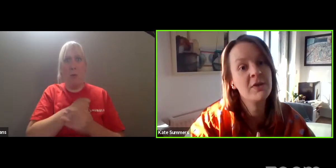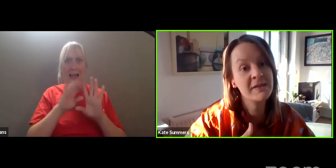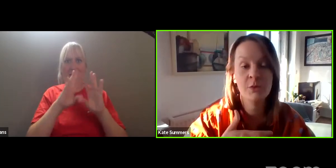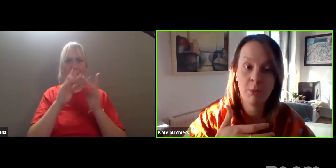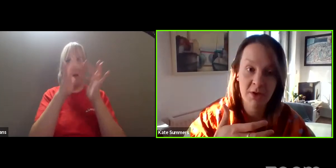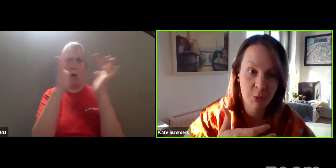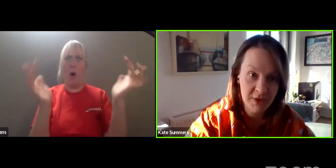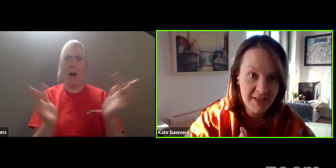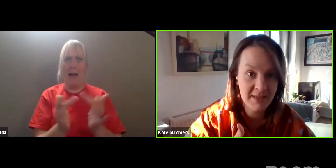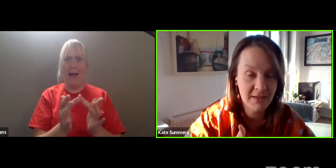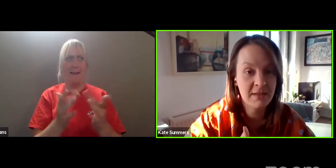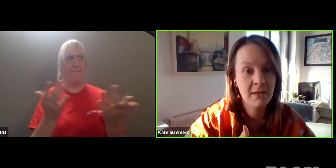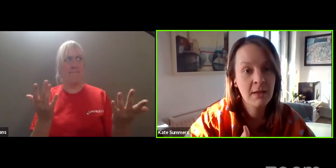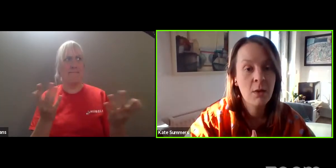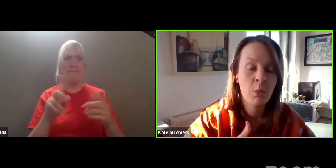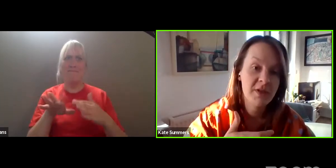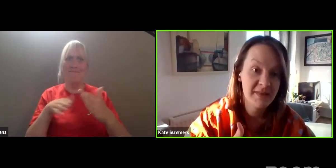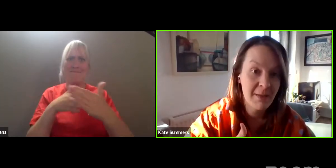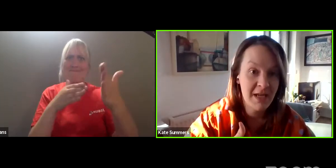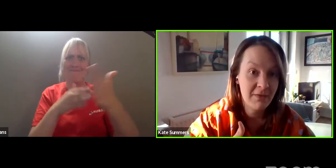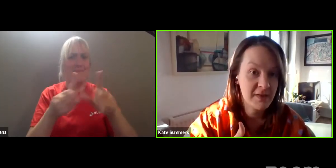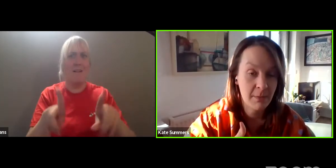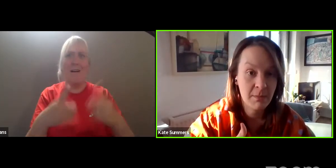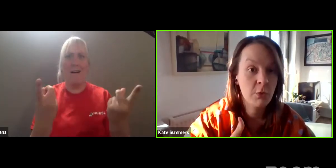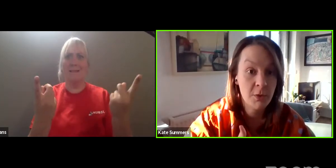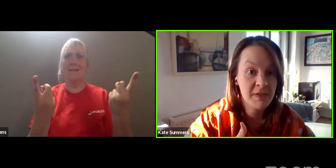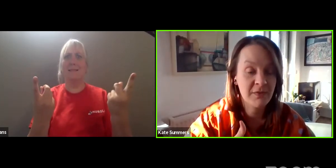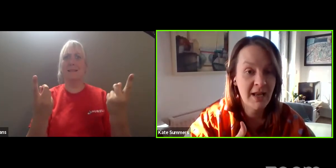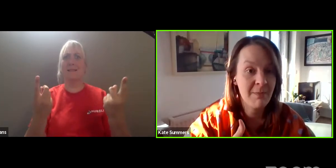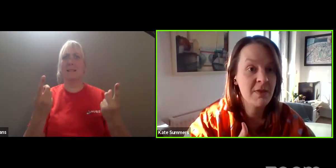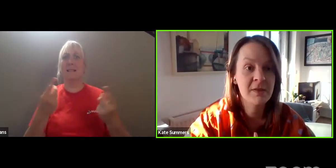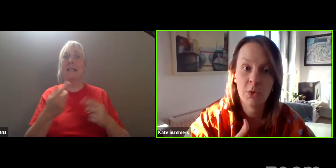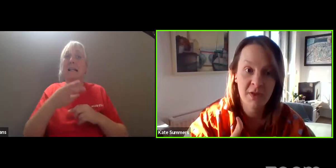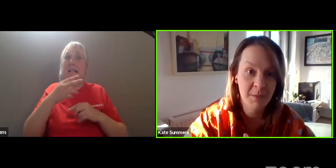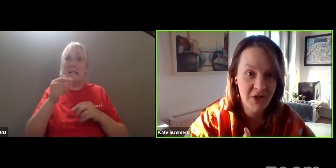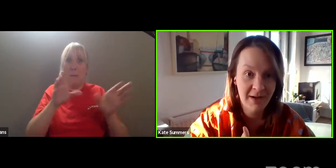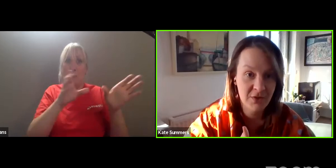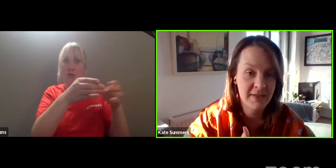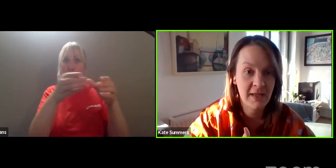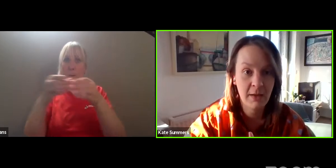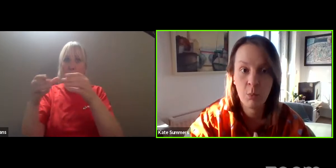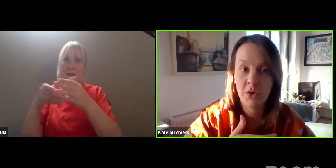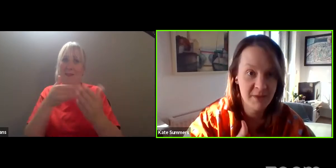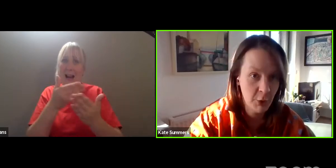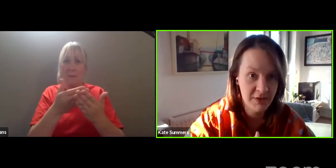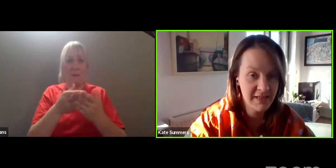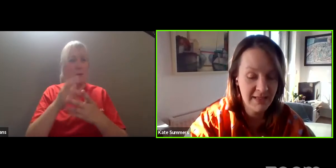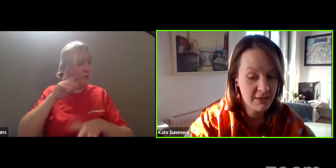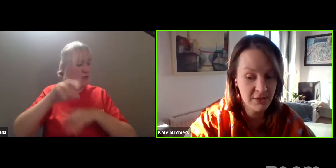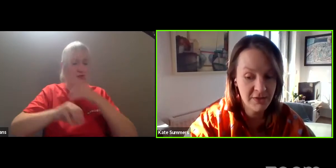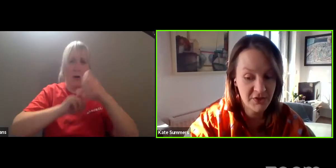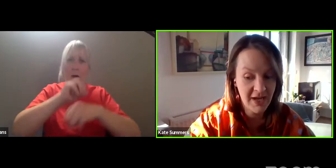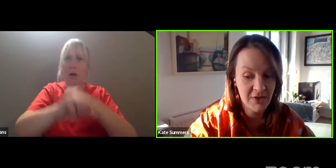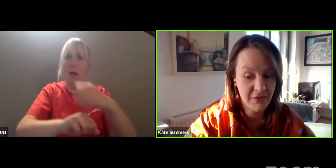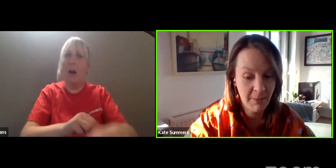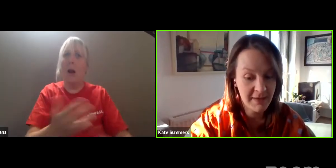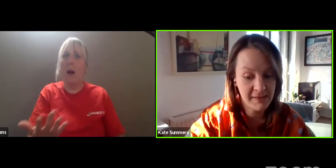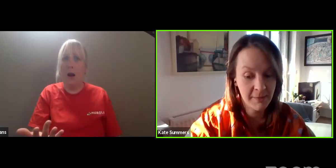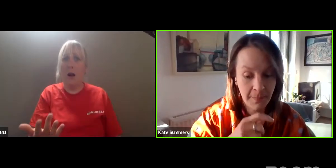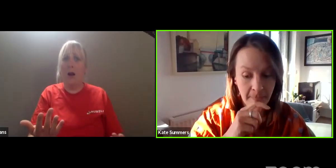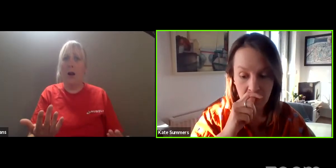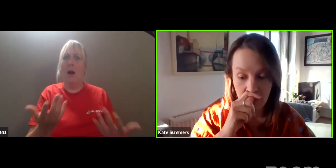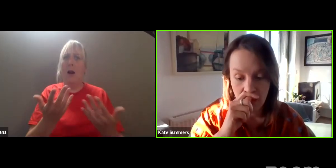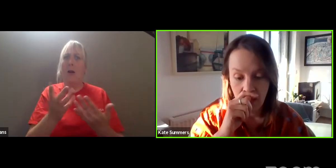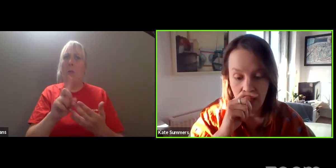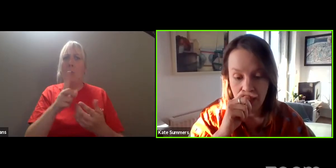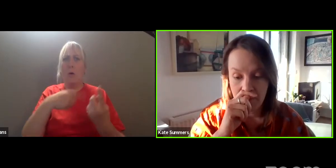online, because it's all much more distant. What does that mean for some groups of claimants? What are the challenges there? What does policy need to do to change for the